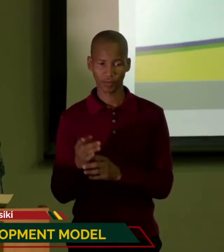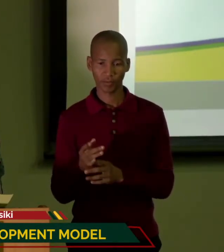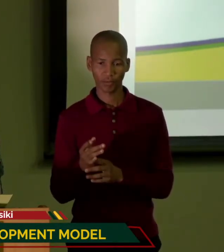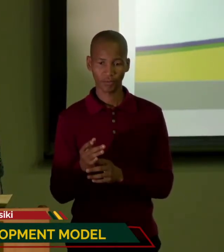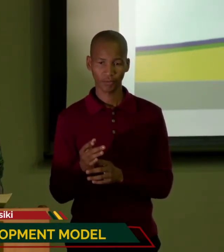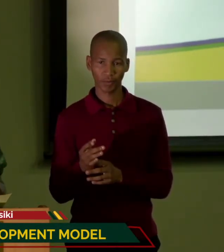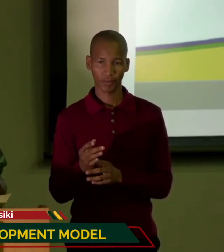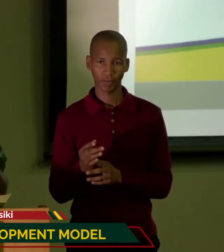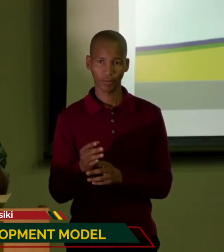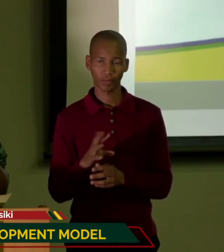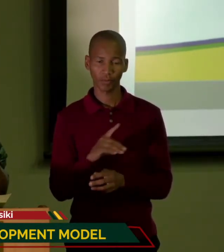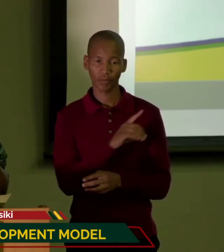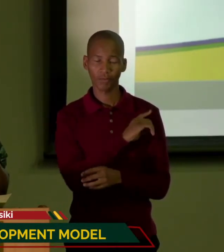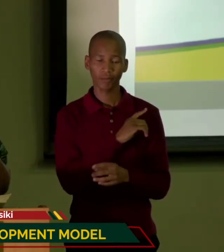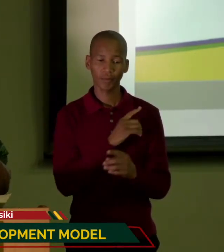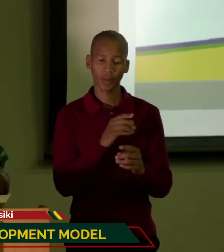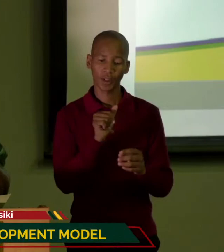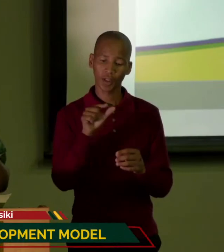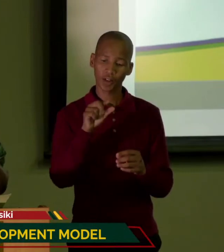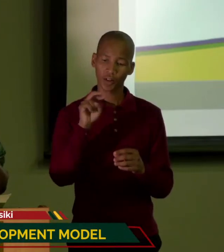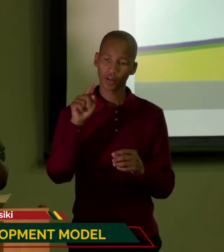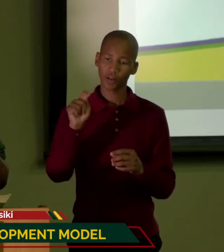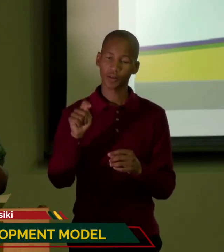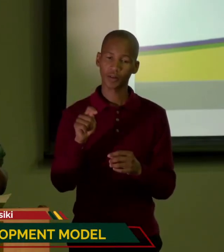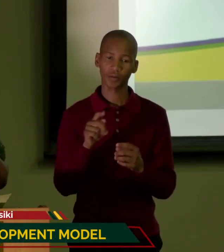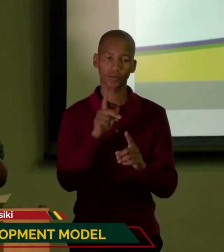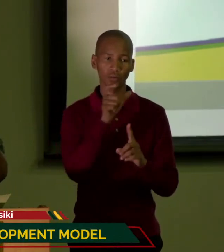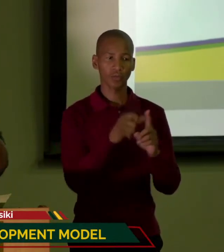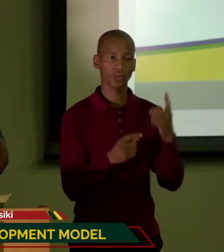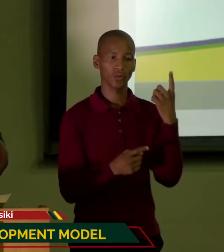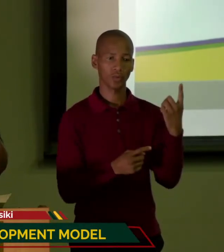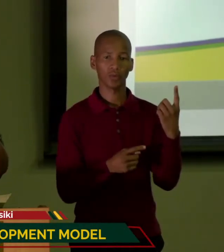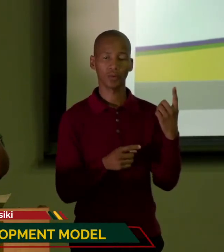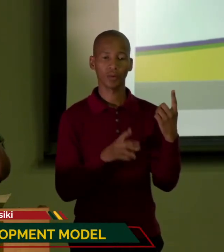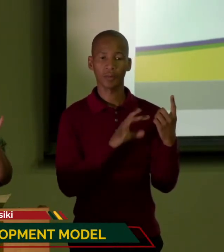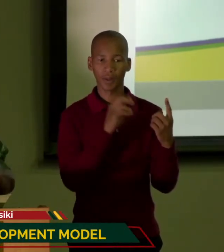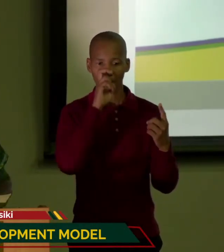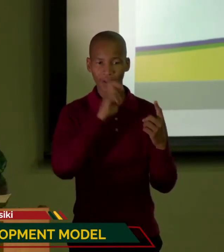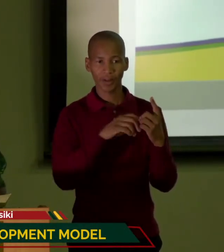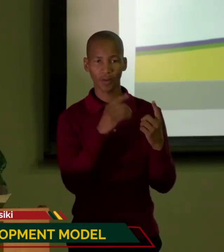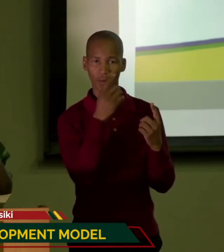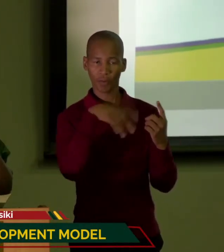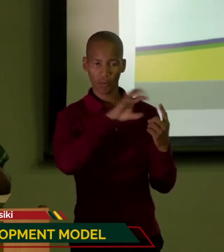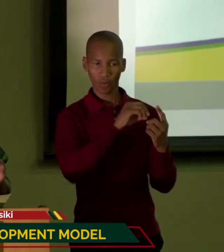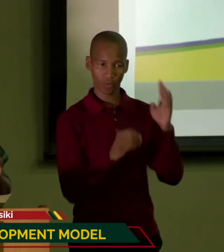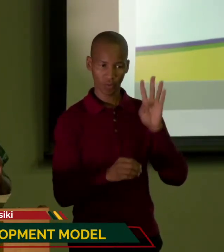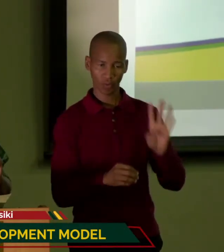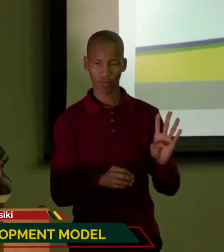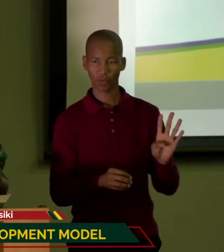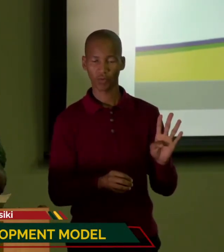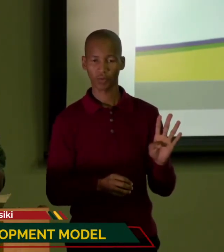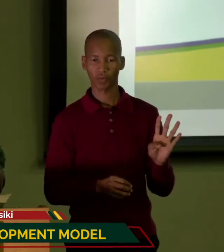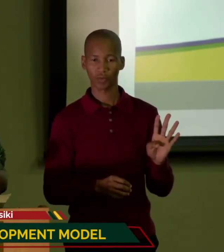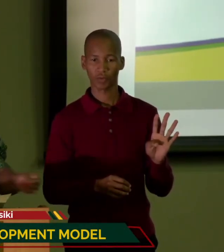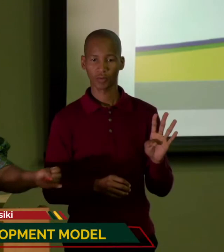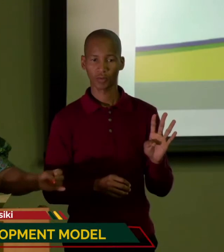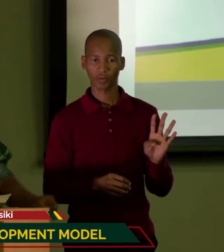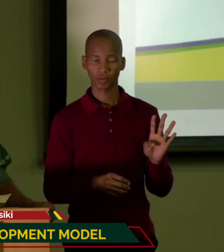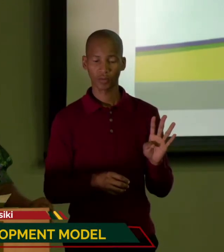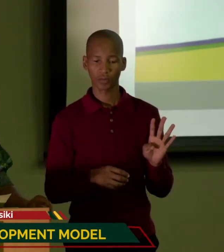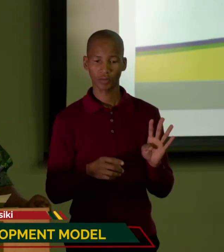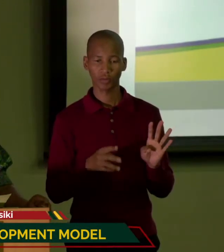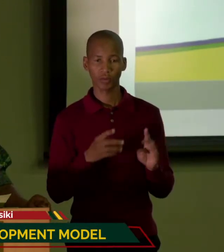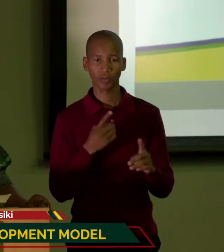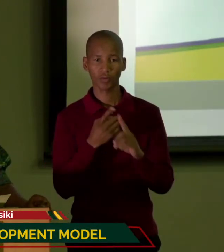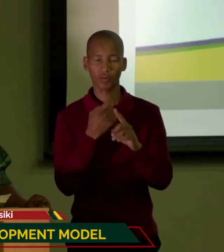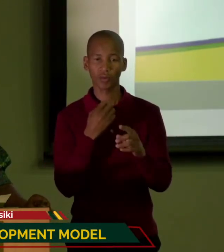esimashayo the market agent esinayo phaa i-one kufuneka four market agents i-one iza nokutya